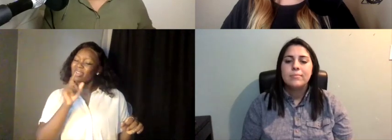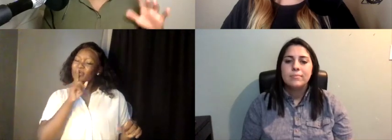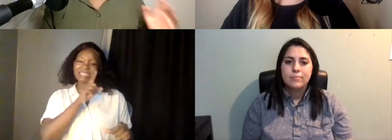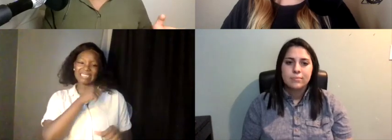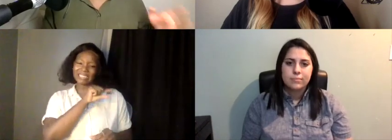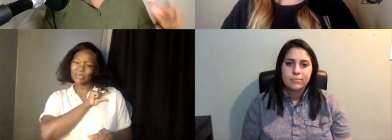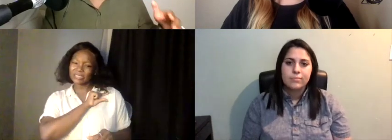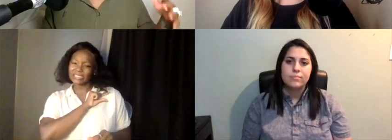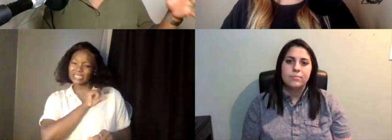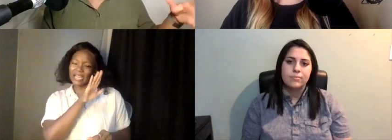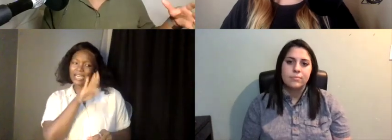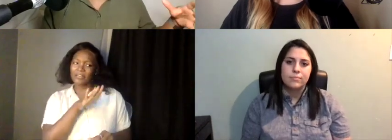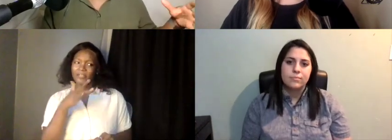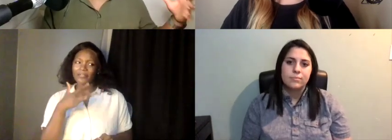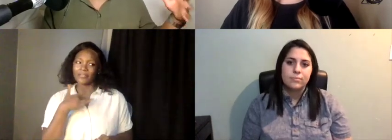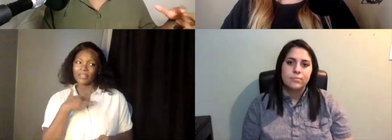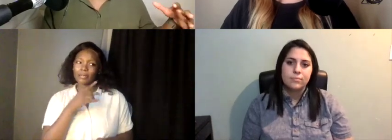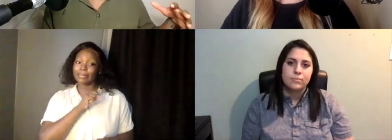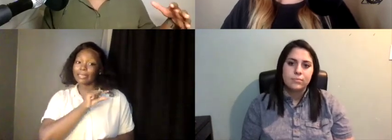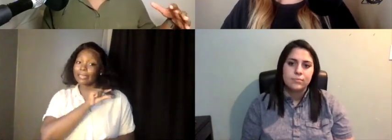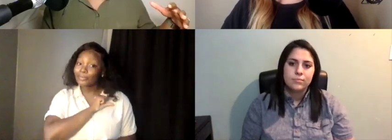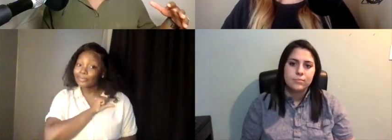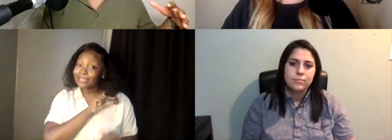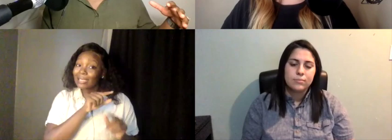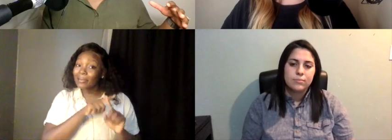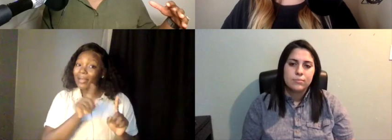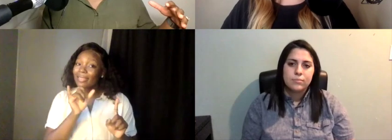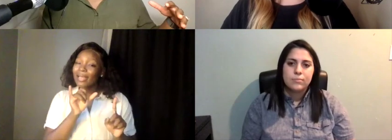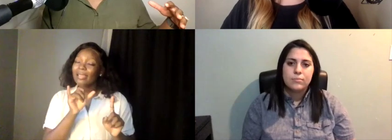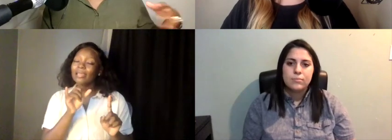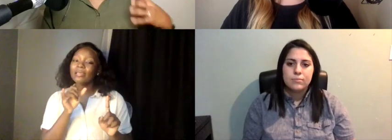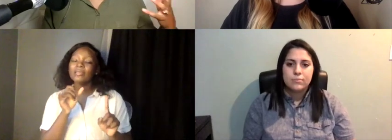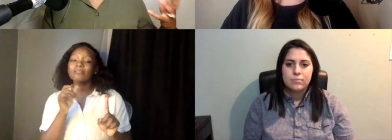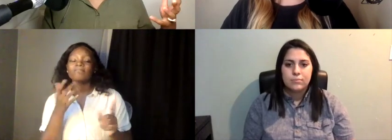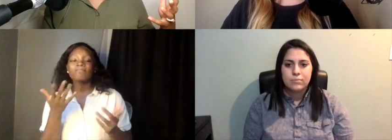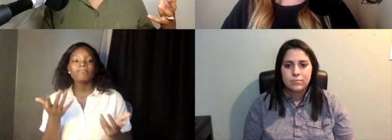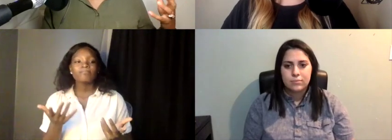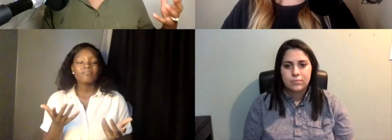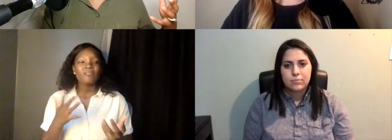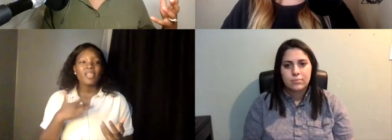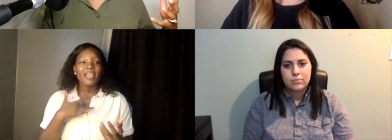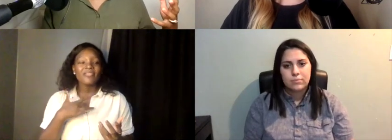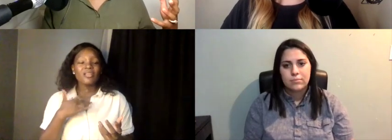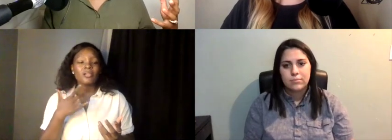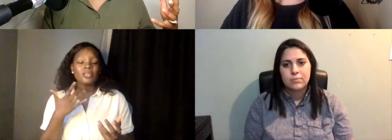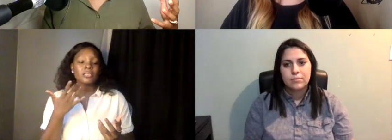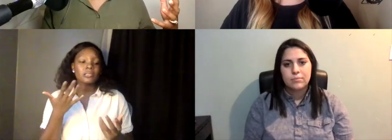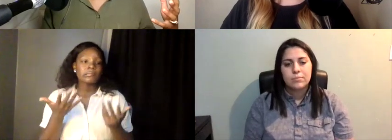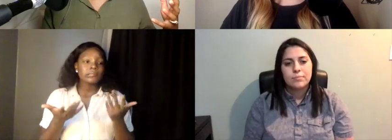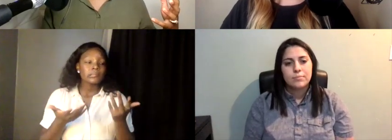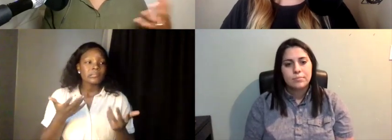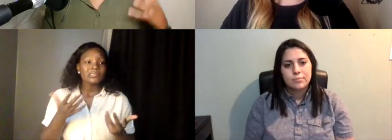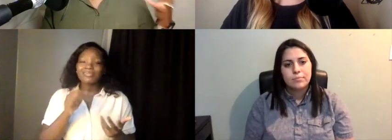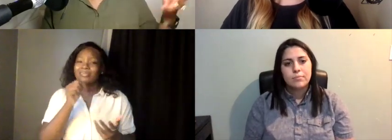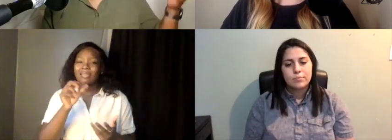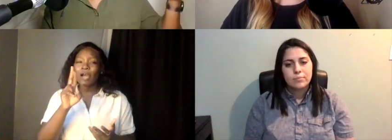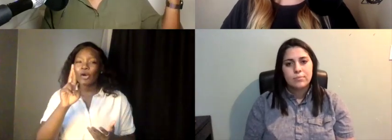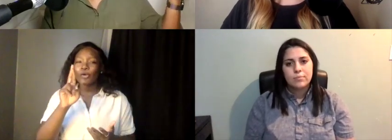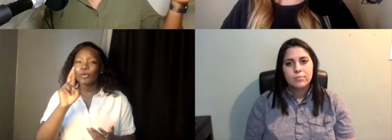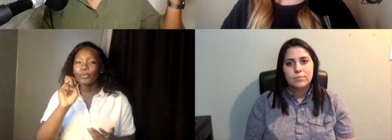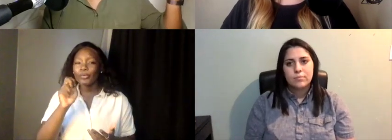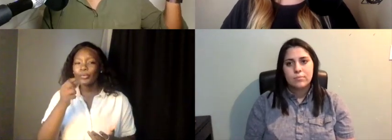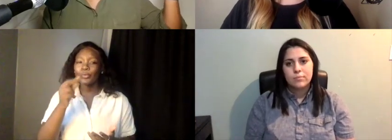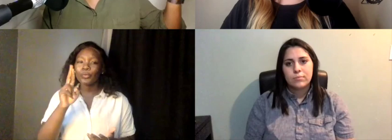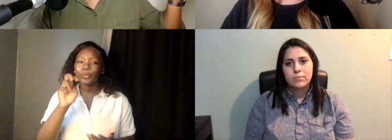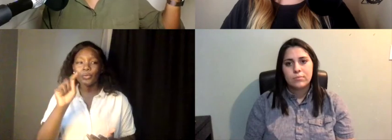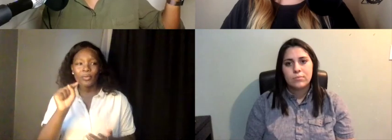guilty, but I have left jobs feeling like not even regret, but more so, I guess, just the people that I'm